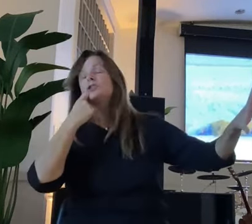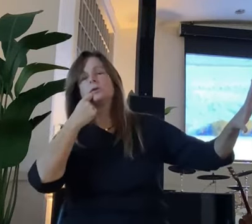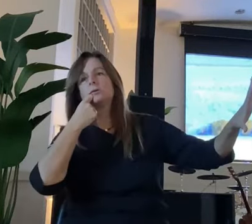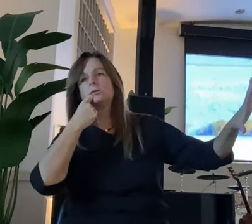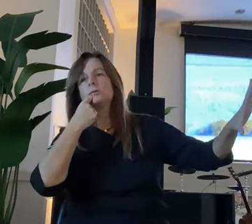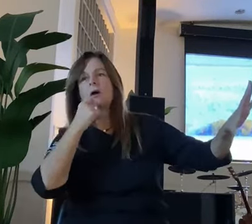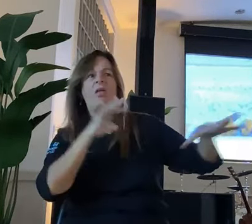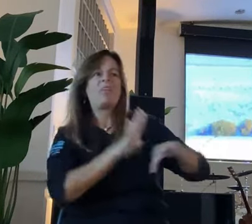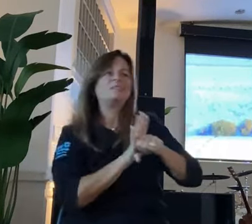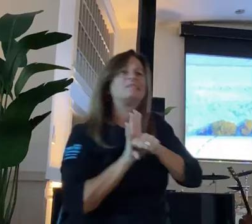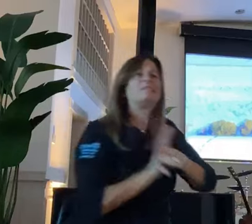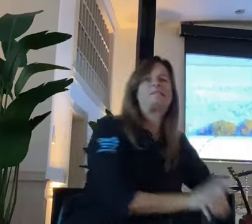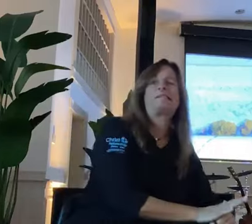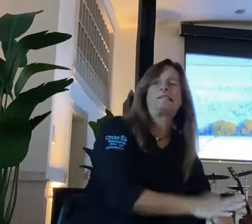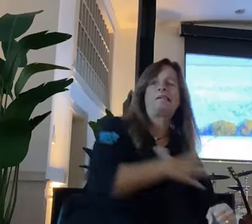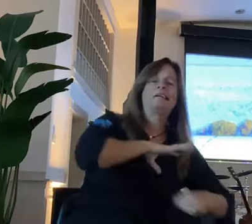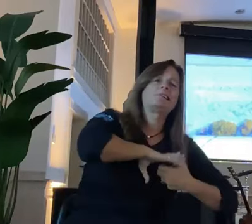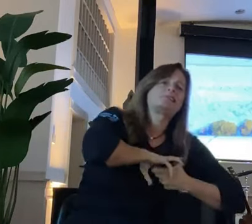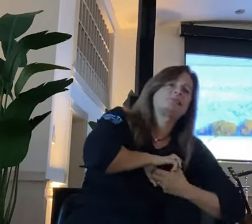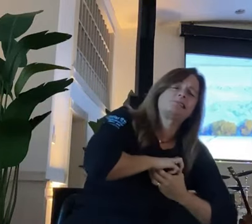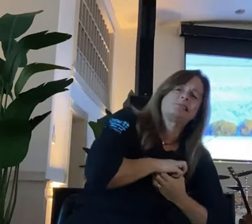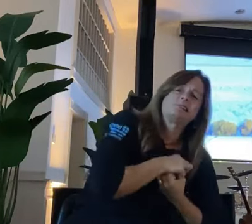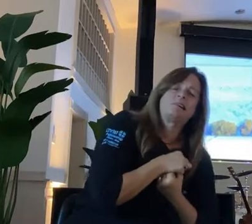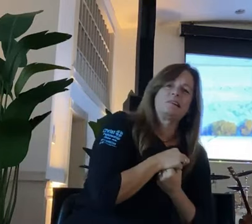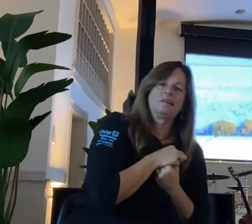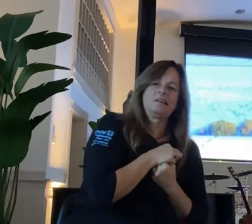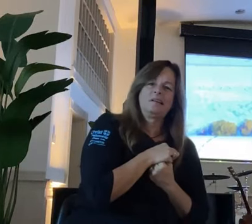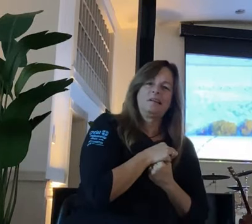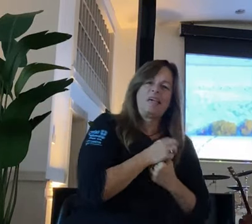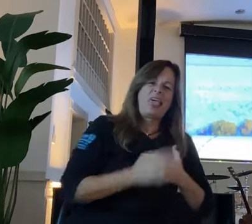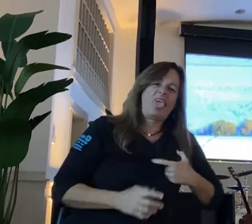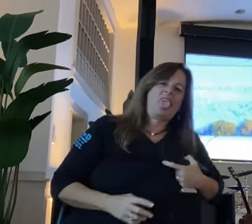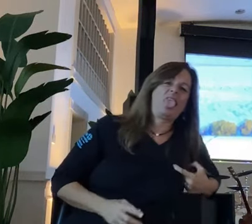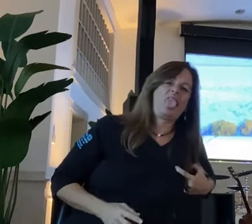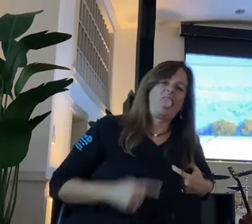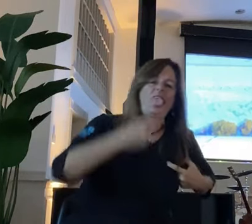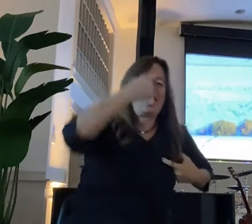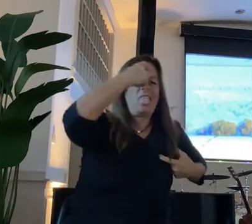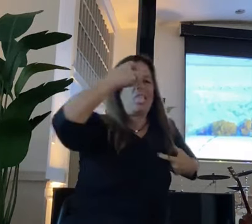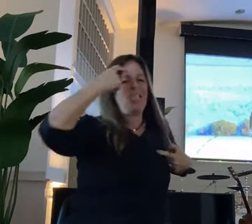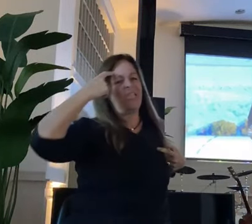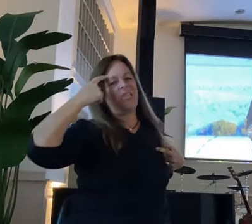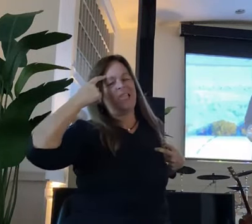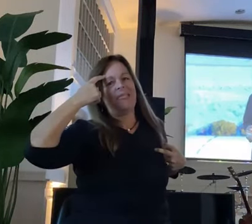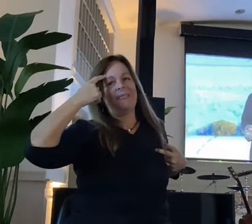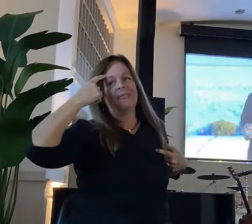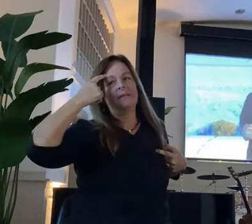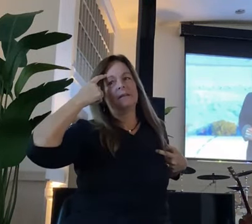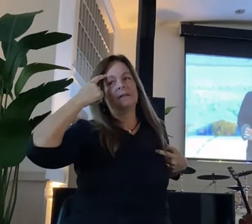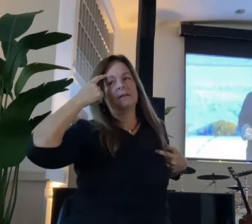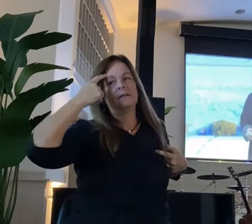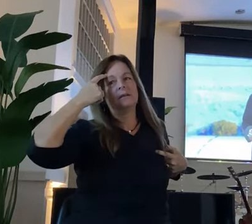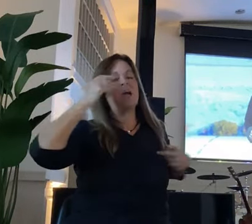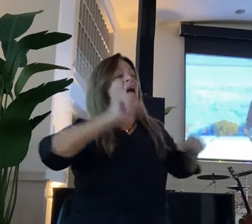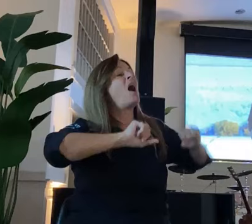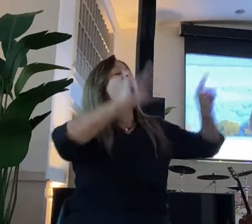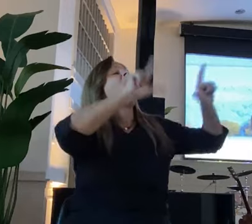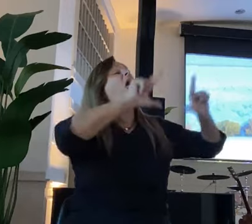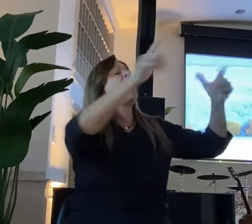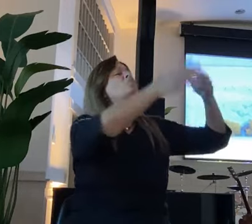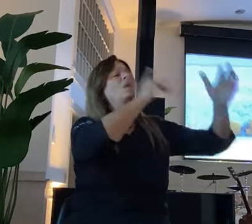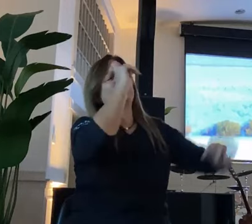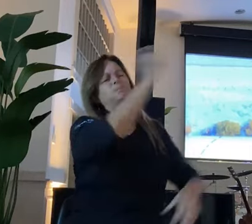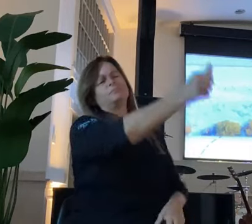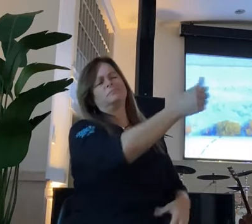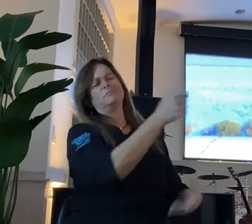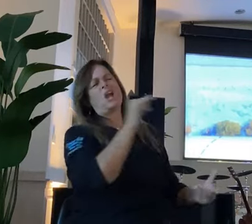That's the ways of the world. That's not the ways of the Spirit. The ways of the world says, man, you can look at whatever you want to online, on your phone. It's